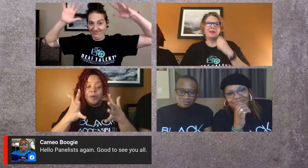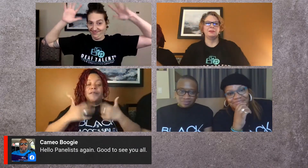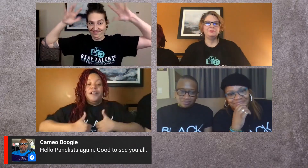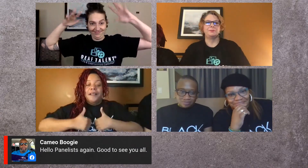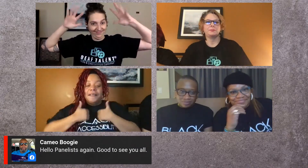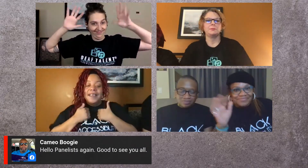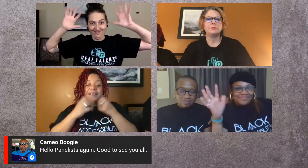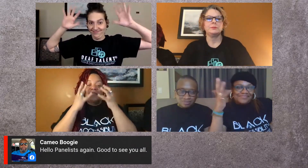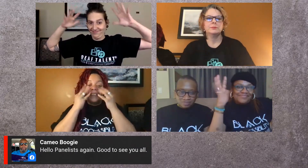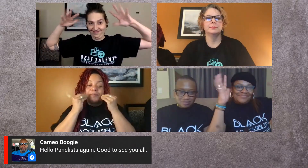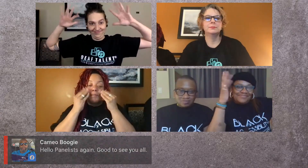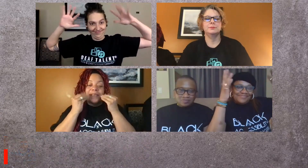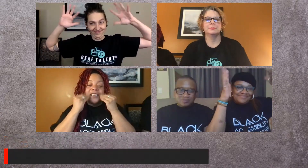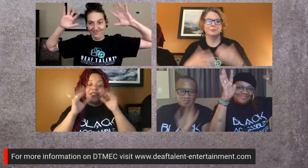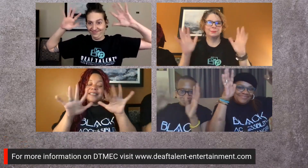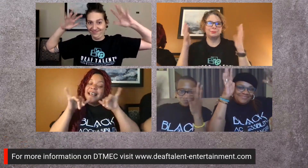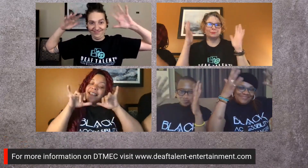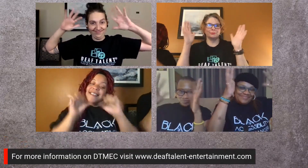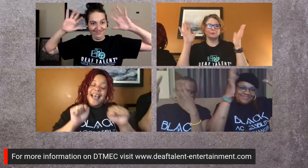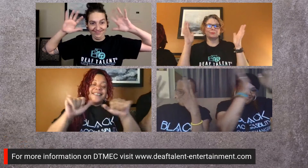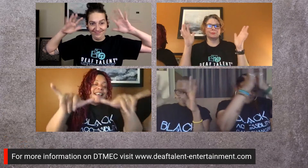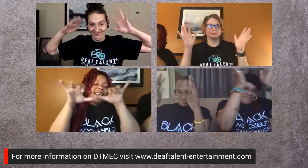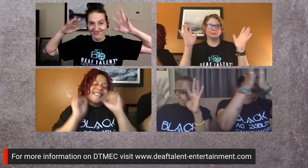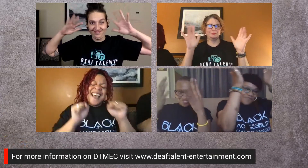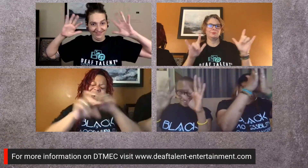It was so beautiful, so beautiful.